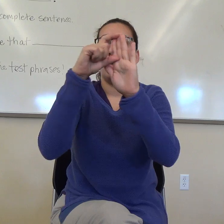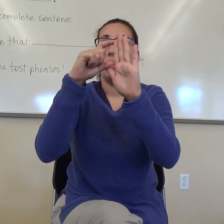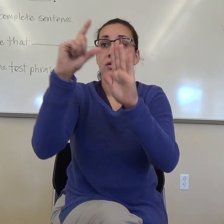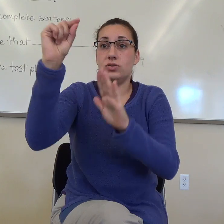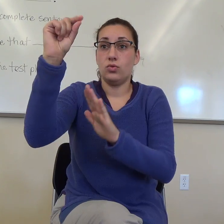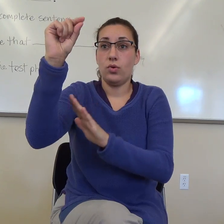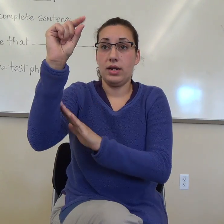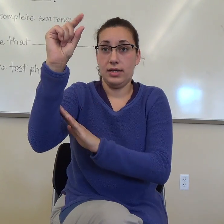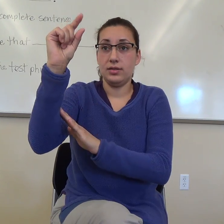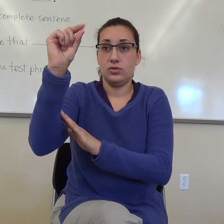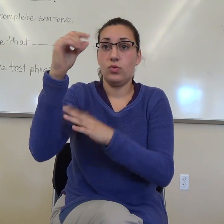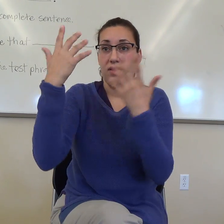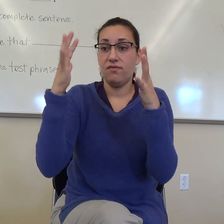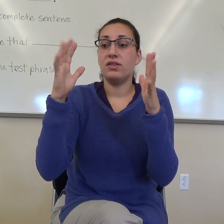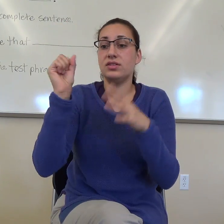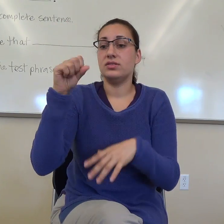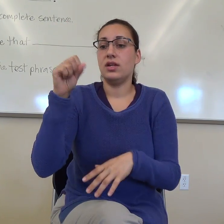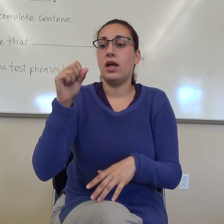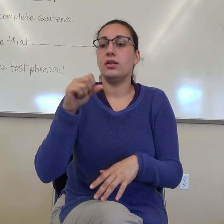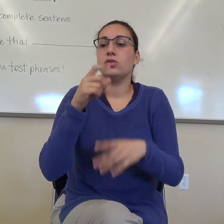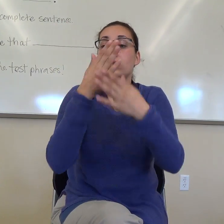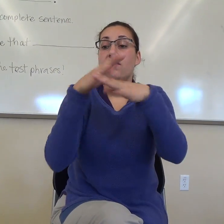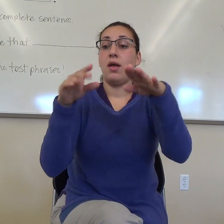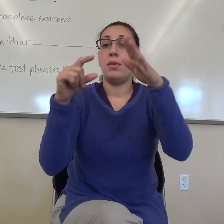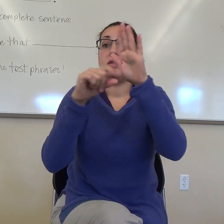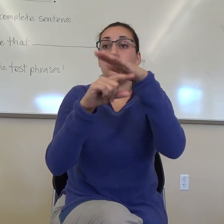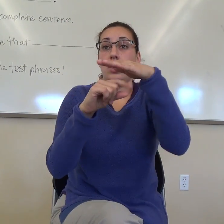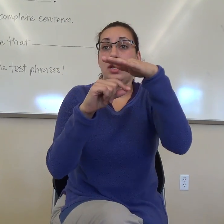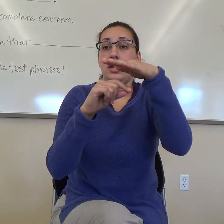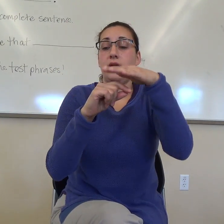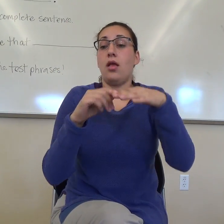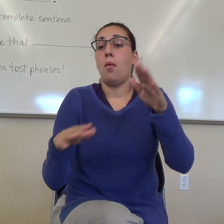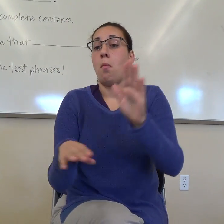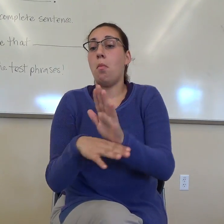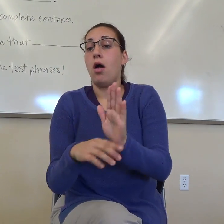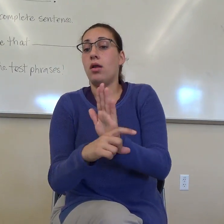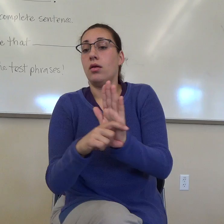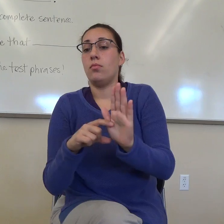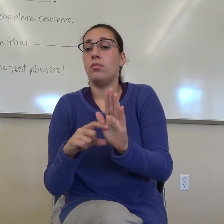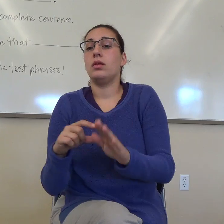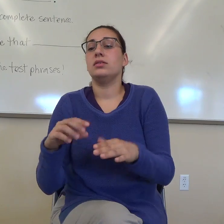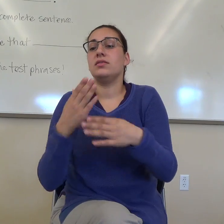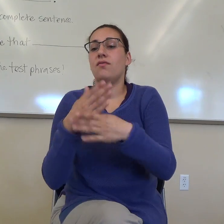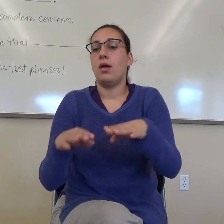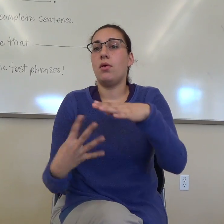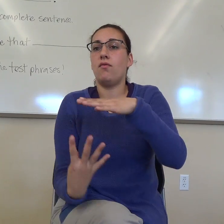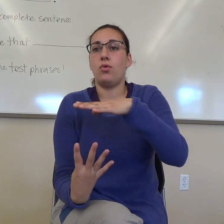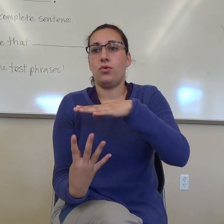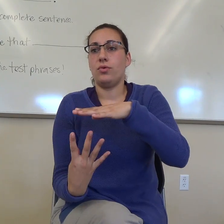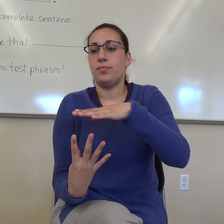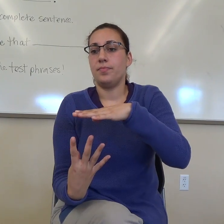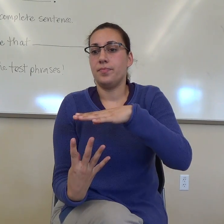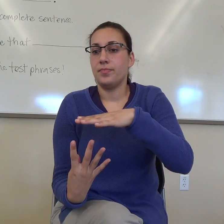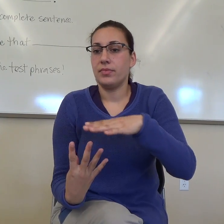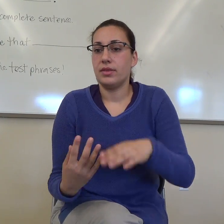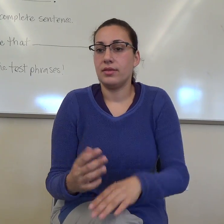this. Okay, so come and tell me if you have something that's wrong on there. Usually what it is when I'm doing it, I just have,